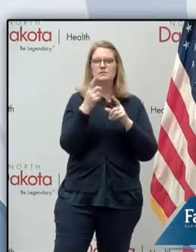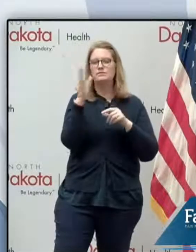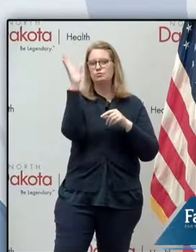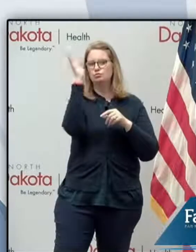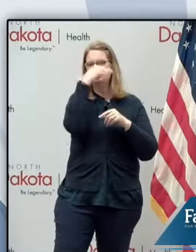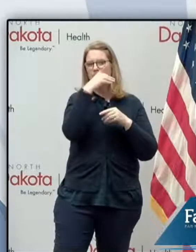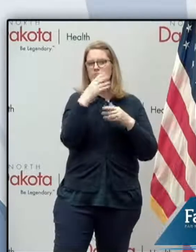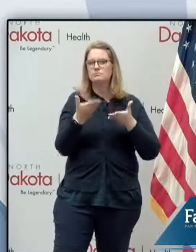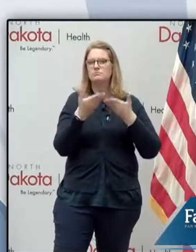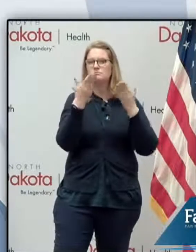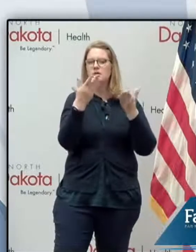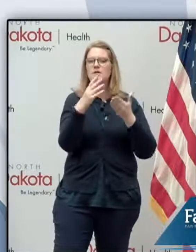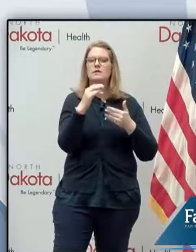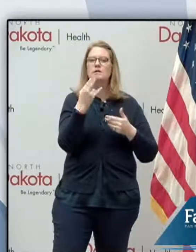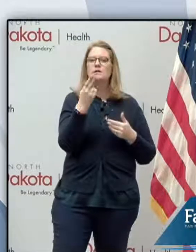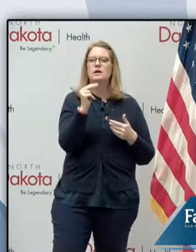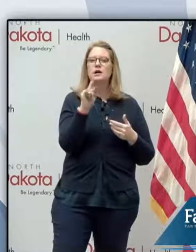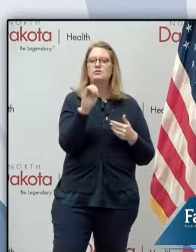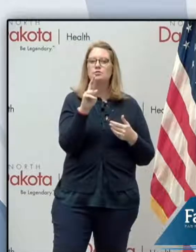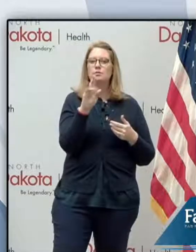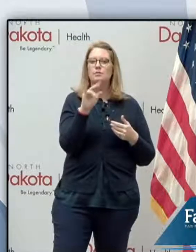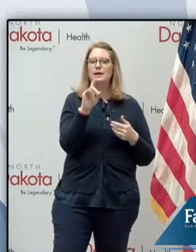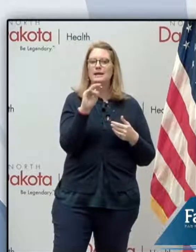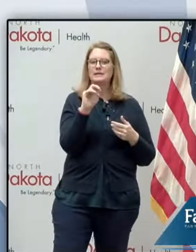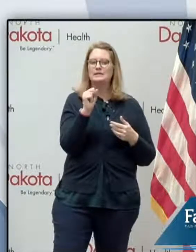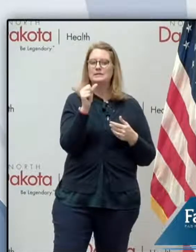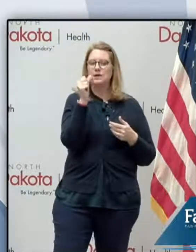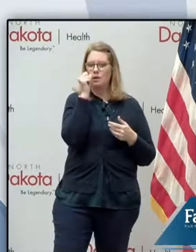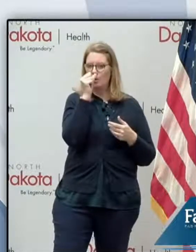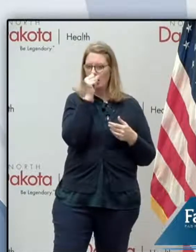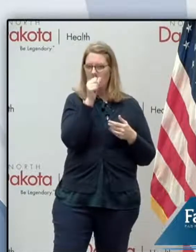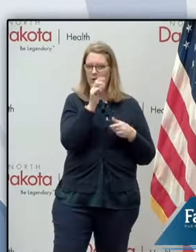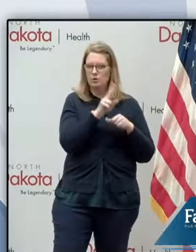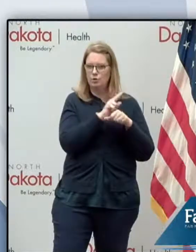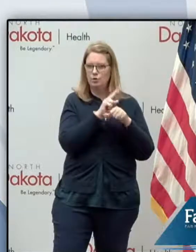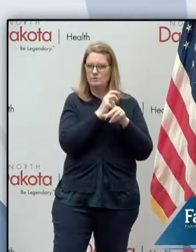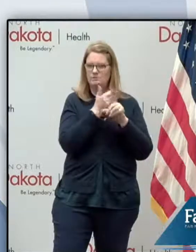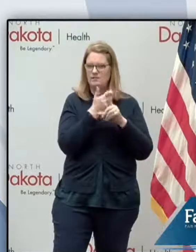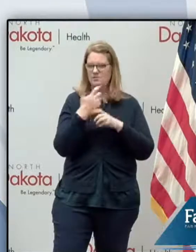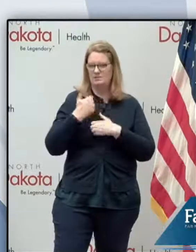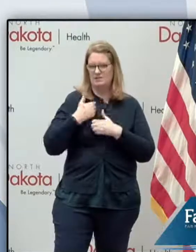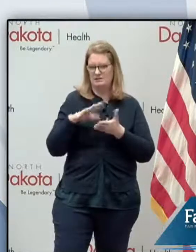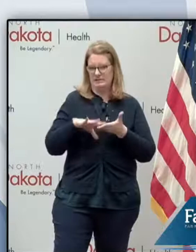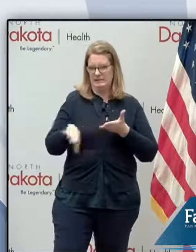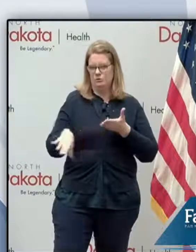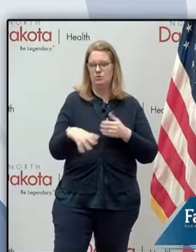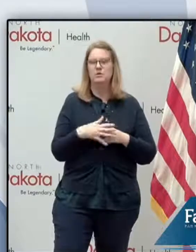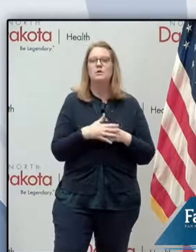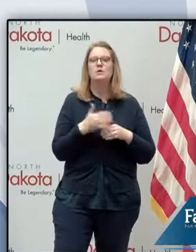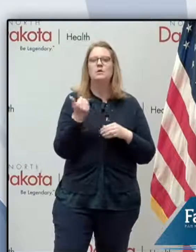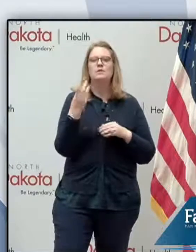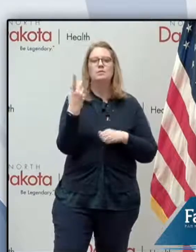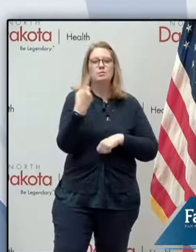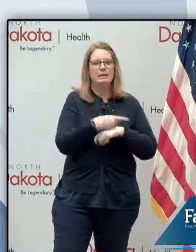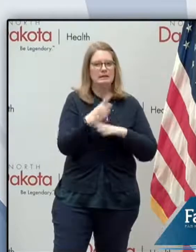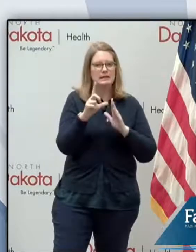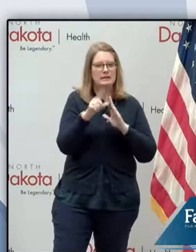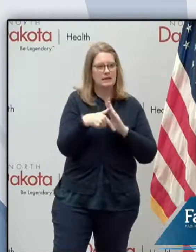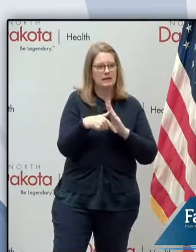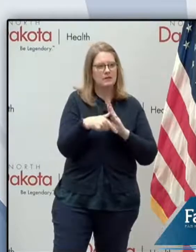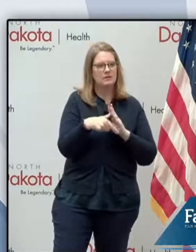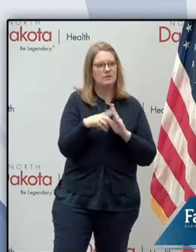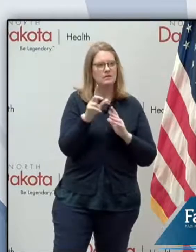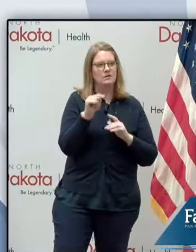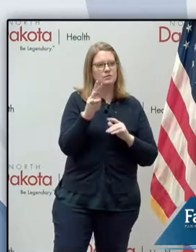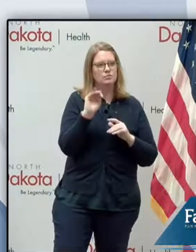cocaine use while he was in military and he was discharged. A couple of days later, Donald Trump